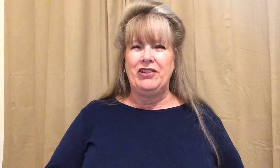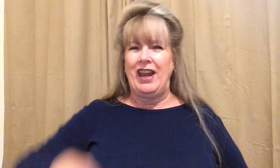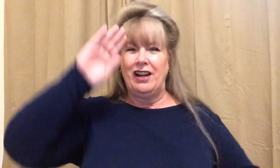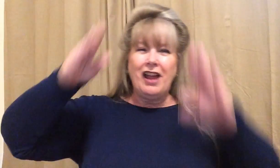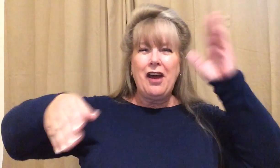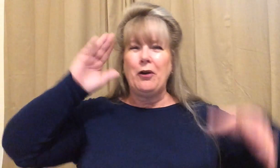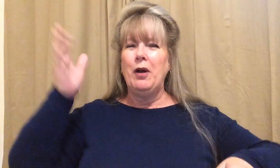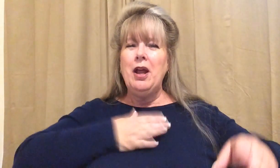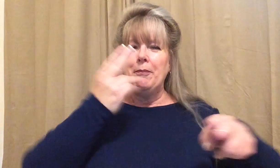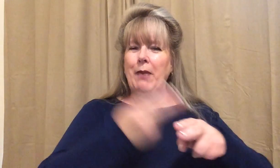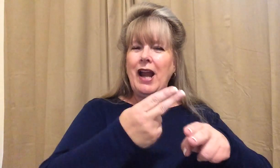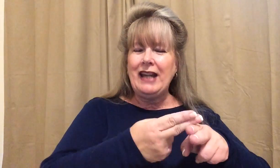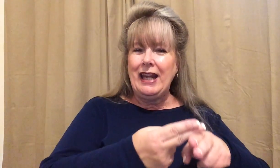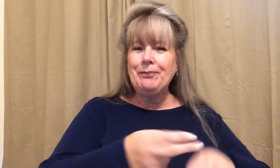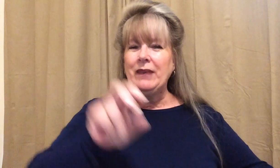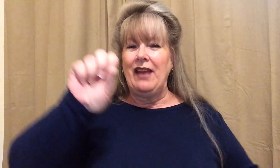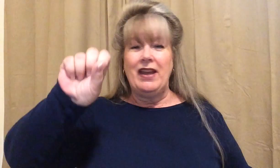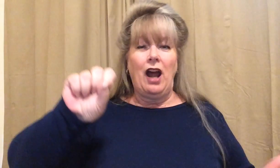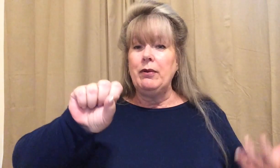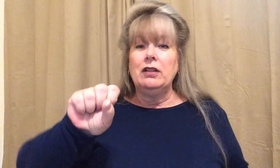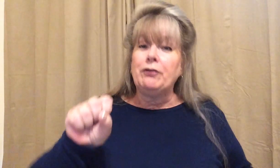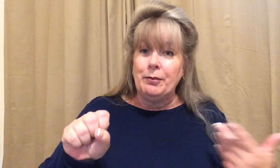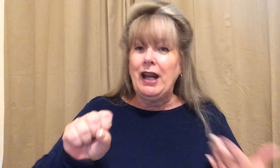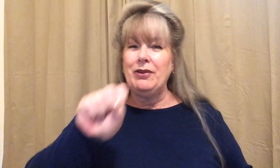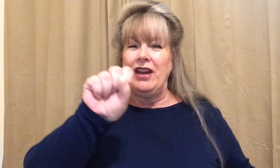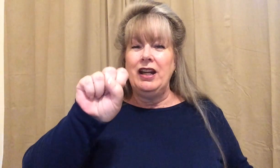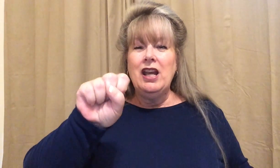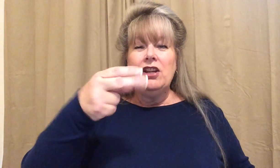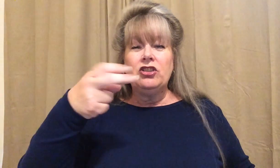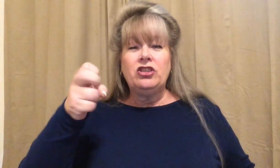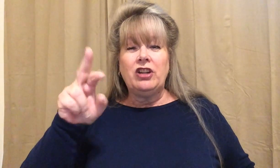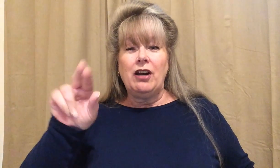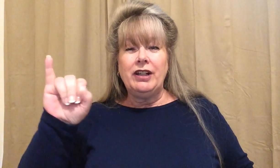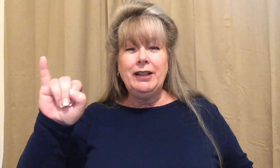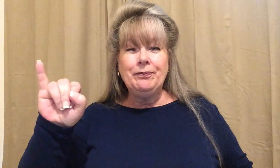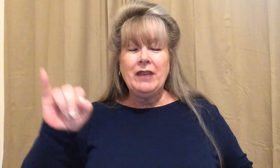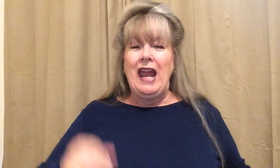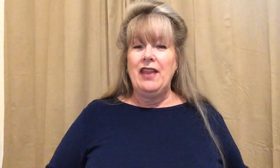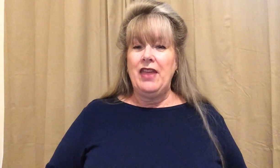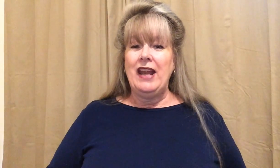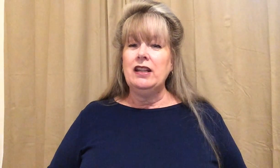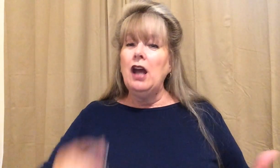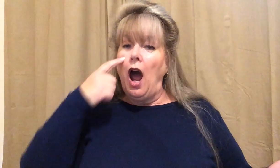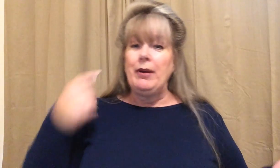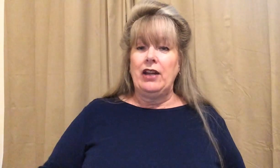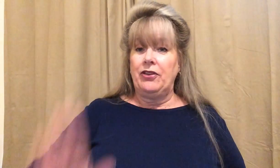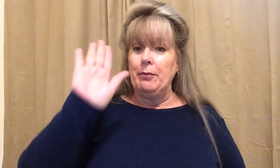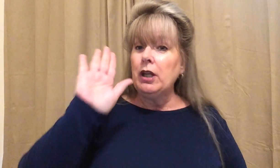say, hello, my name, and then I would say Sherry, and then I would ask them